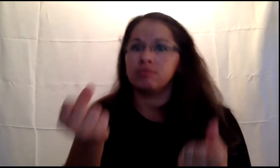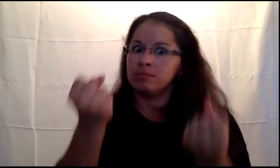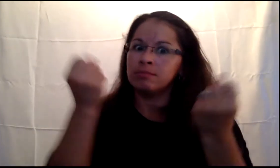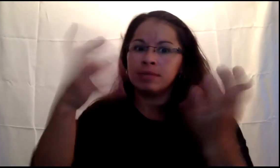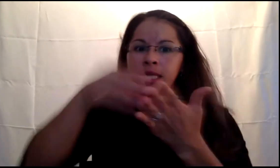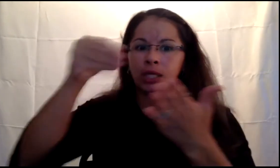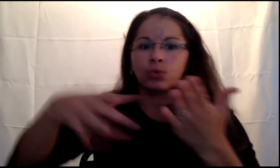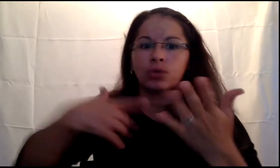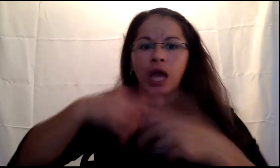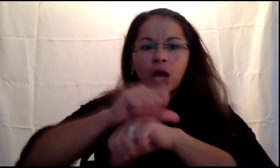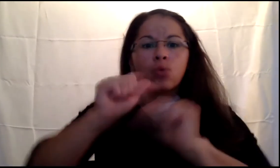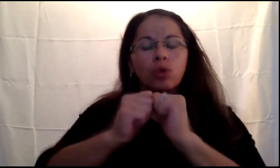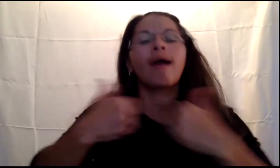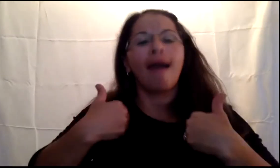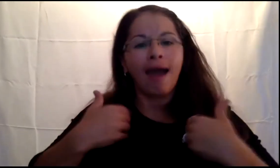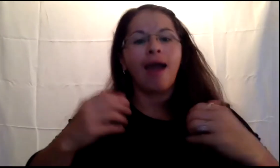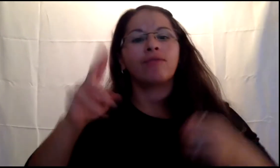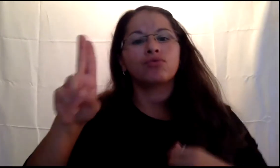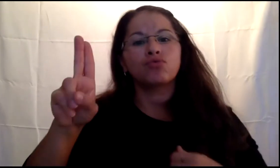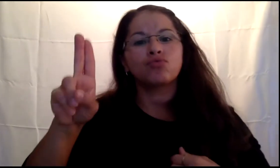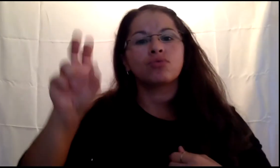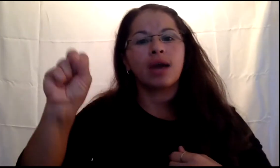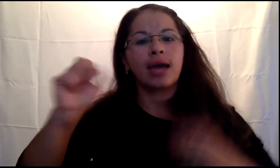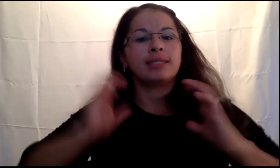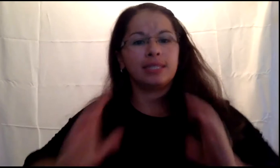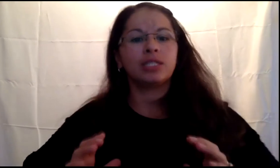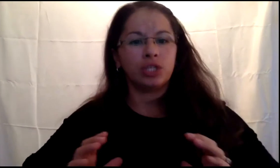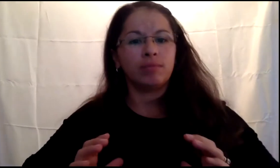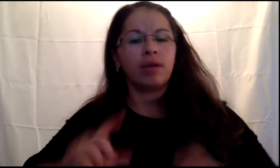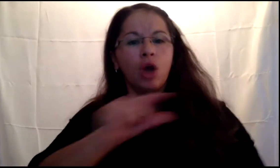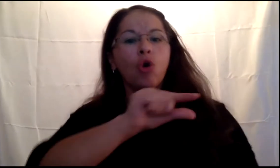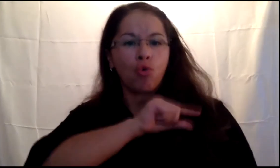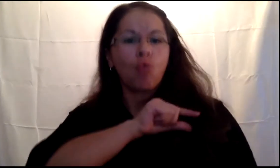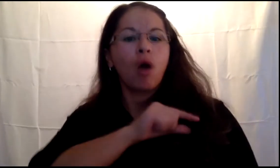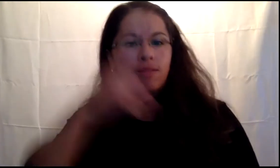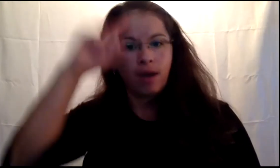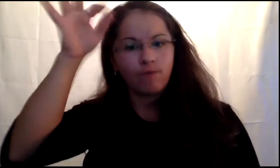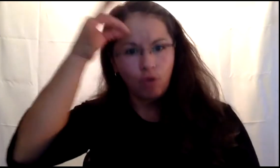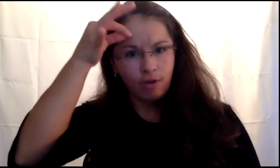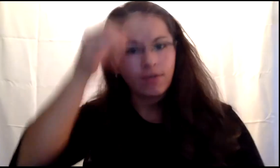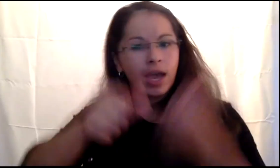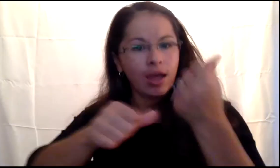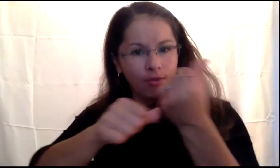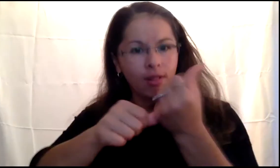US citizenship and do qualify for federal aid and fill out the FAFSA, but their parents